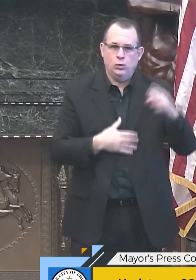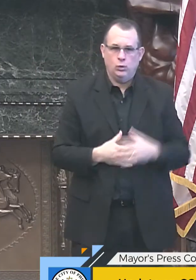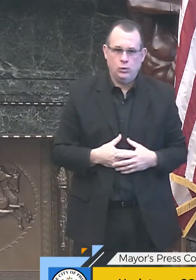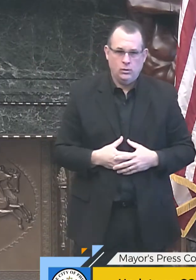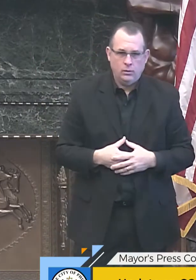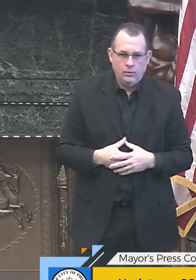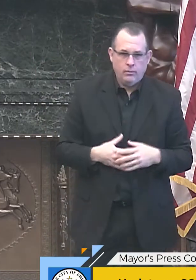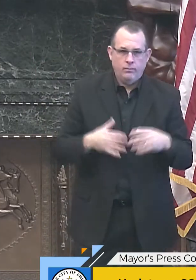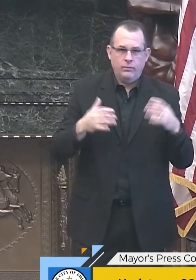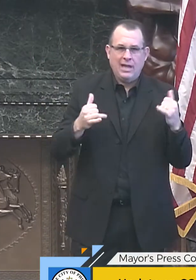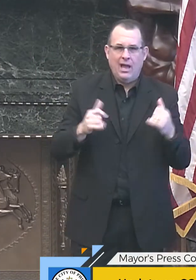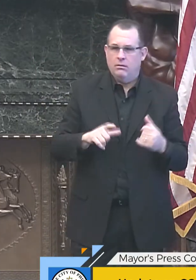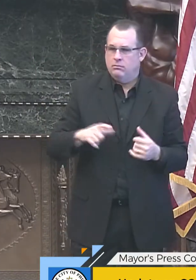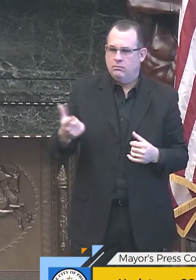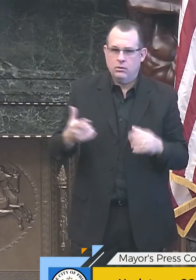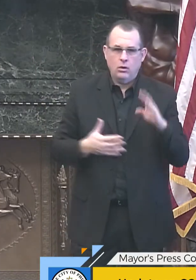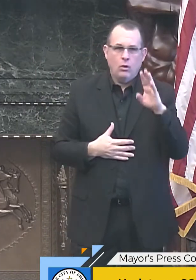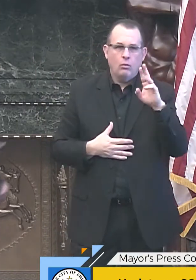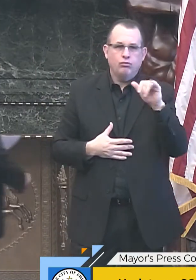updates.